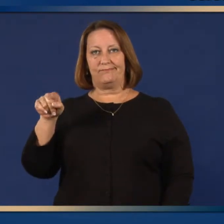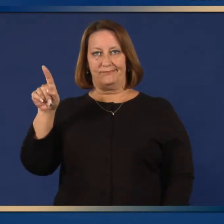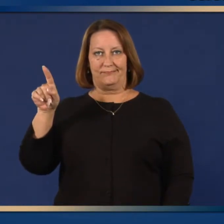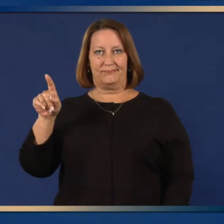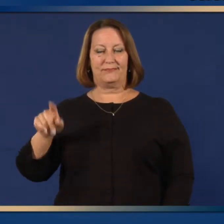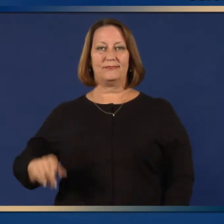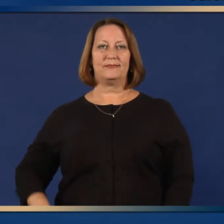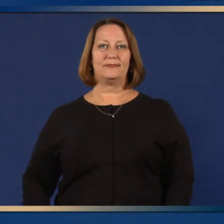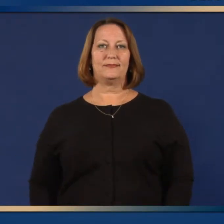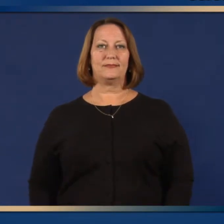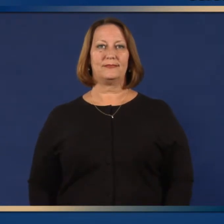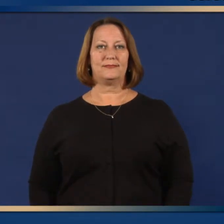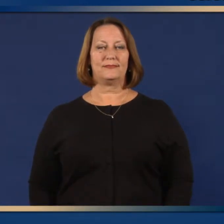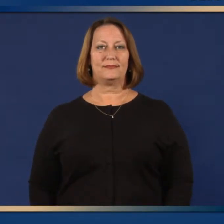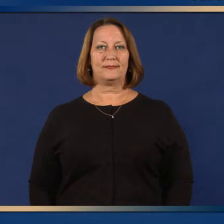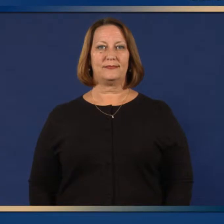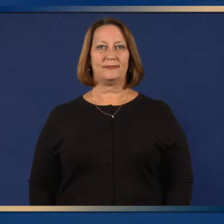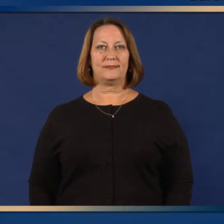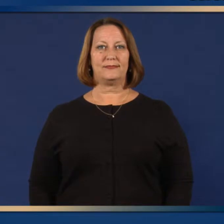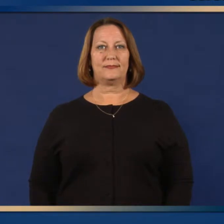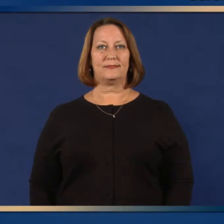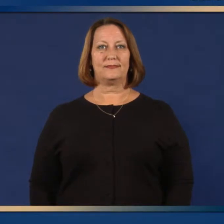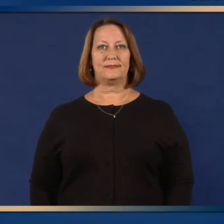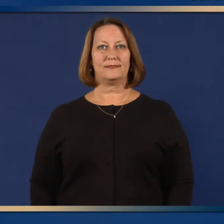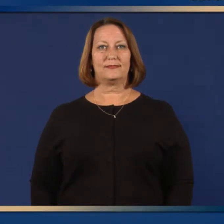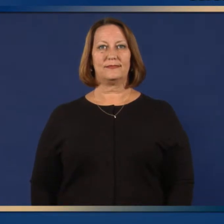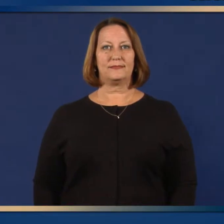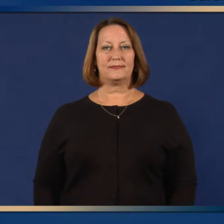know, mark in this column.